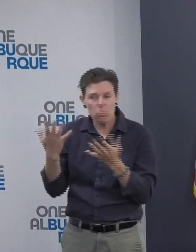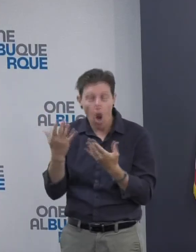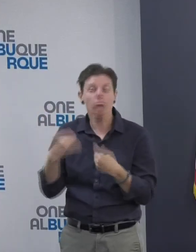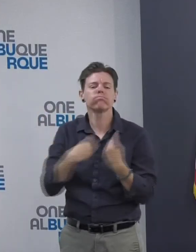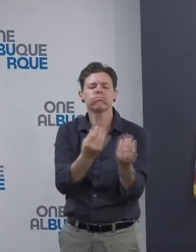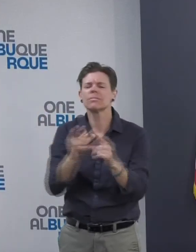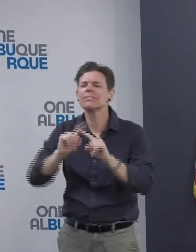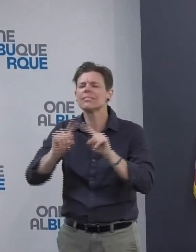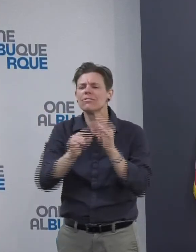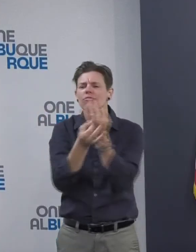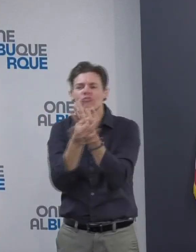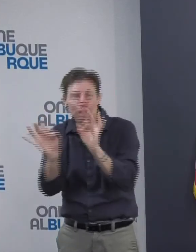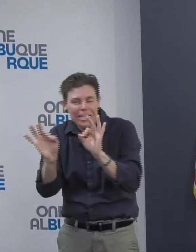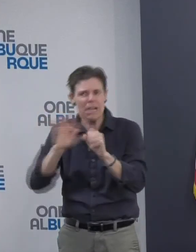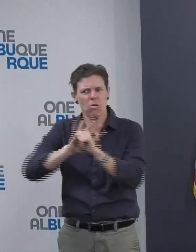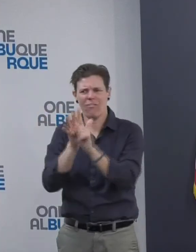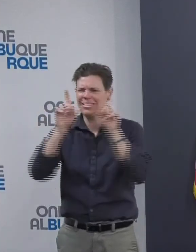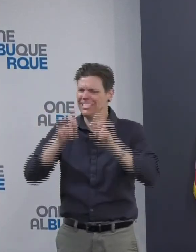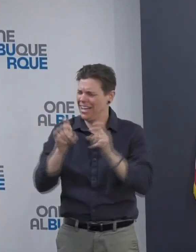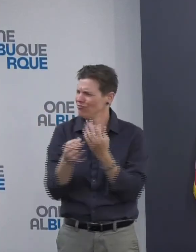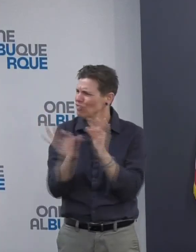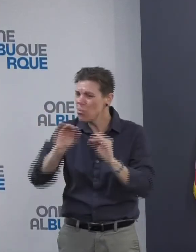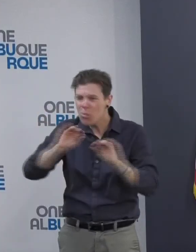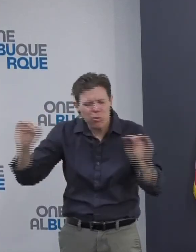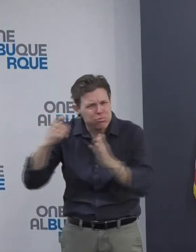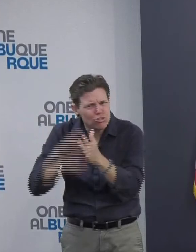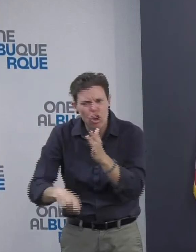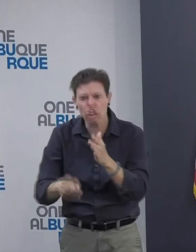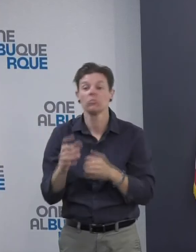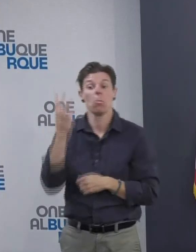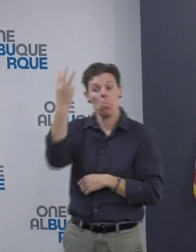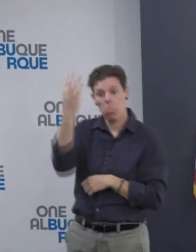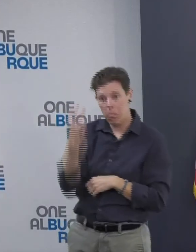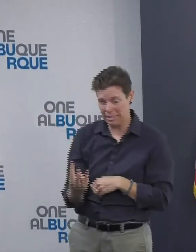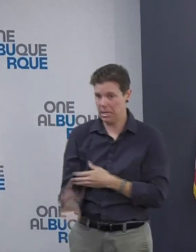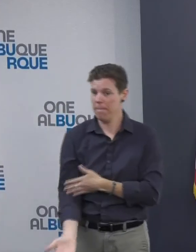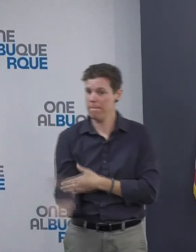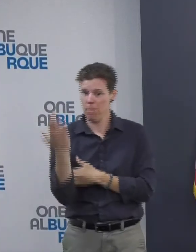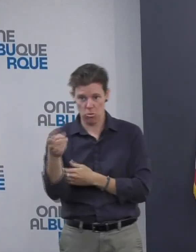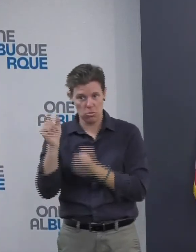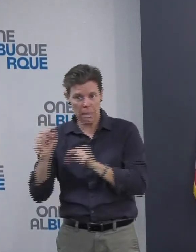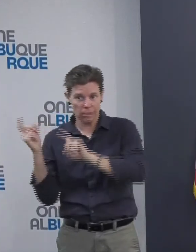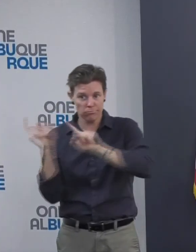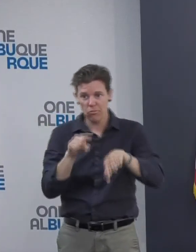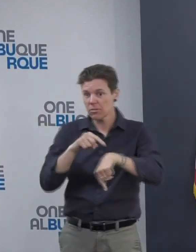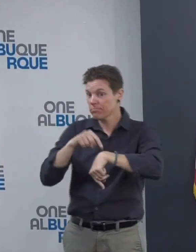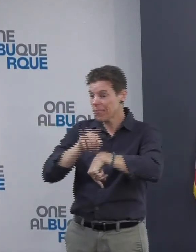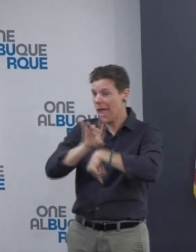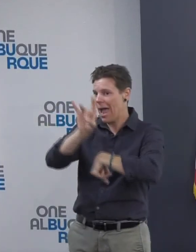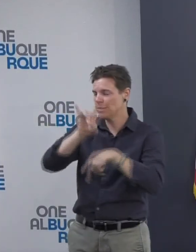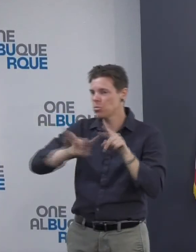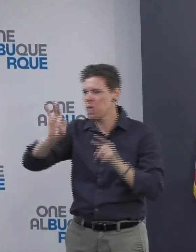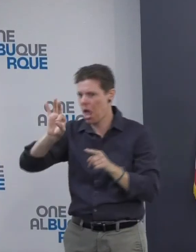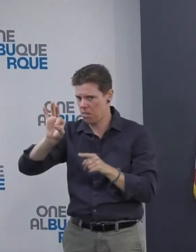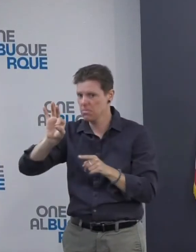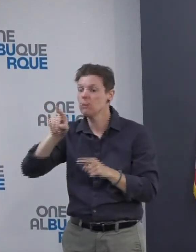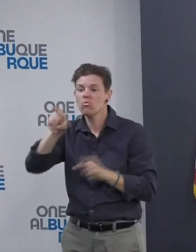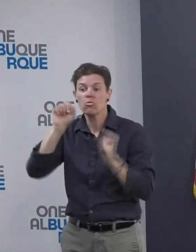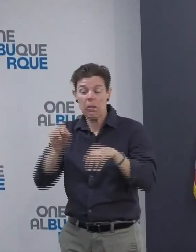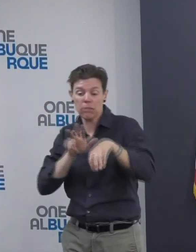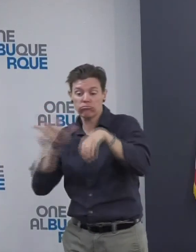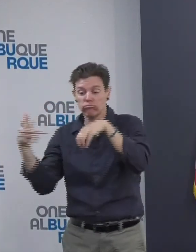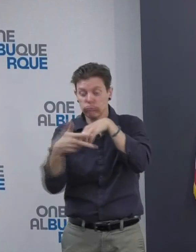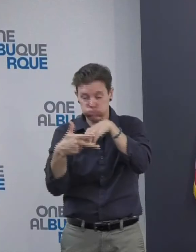walk-through testing every Wednesday morning from 8 to 9. And that is a reminder, that's in the South Valley.